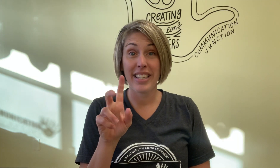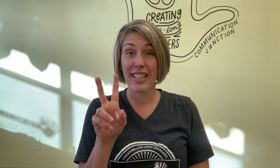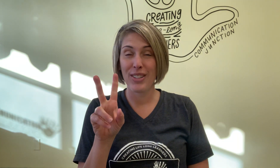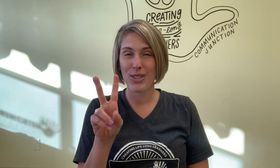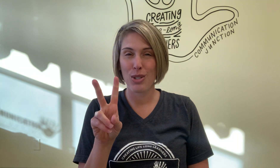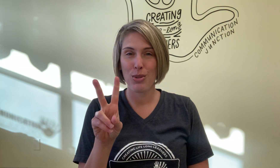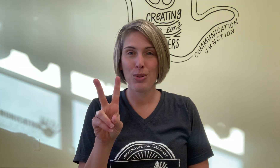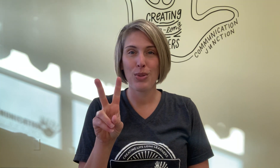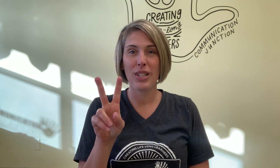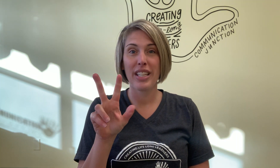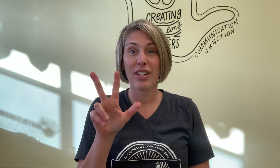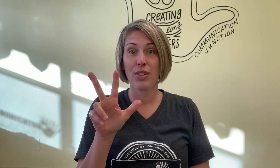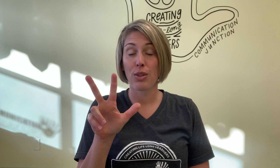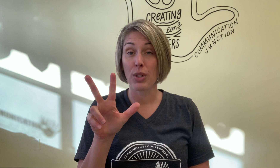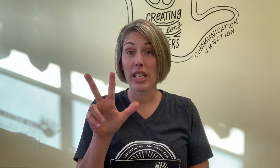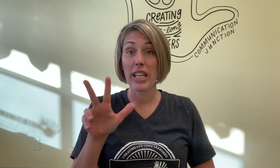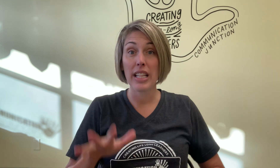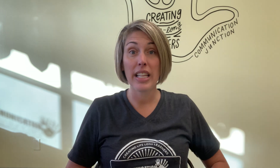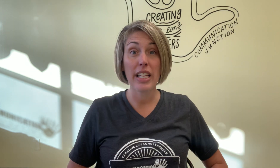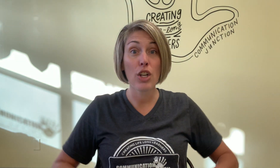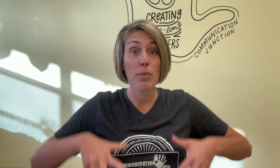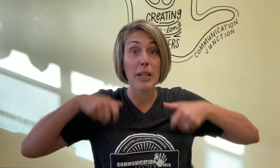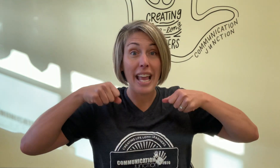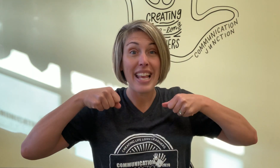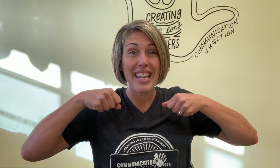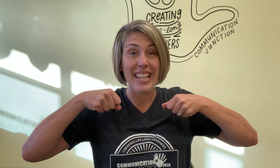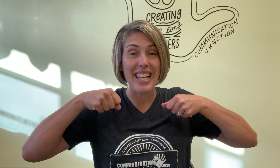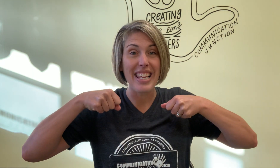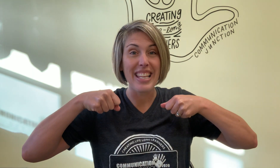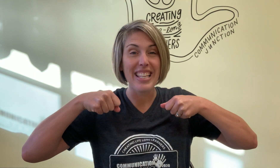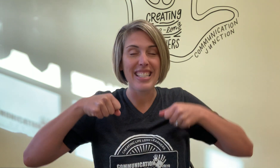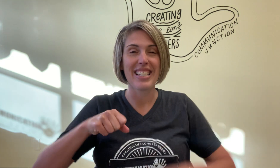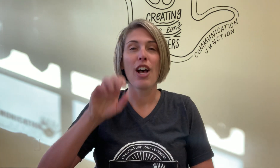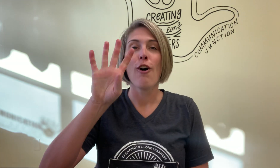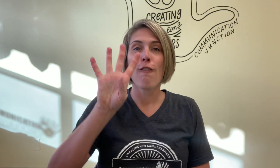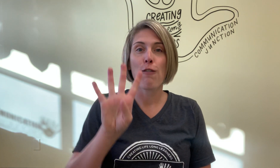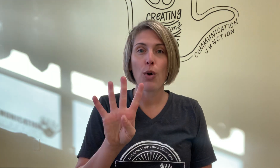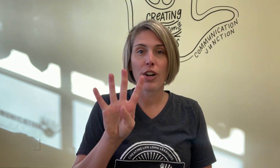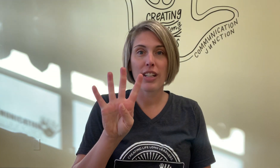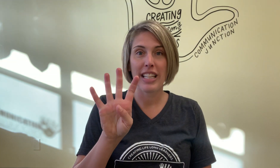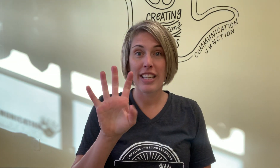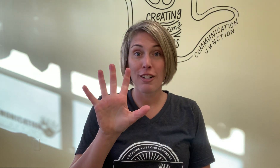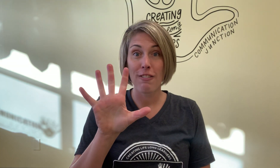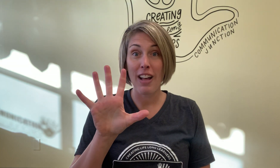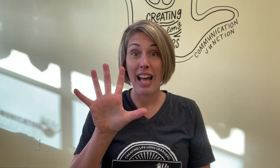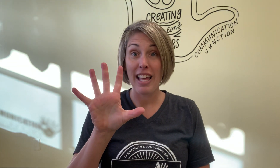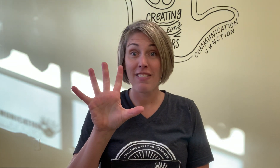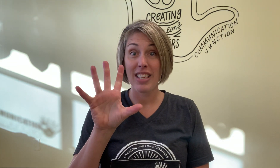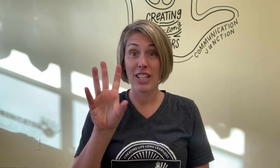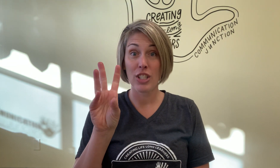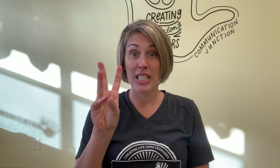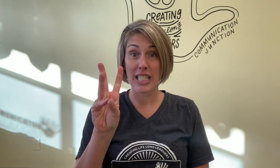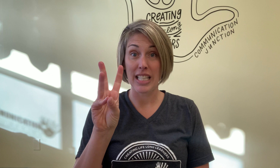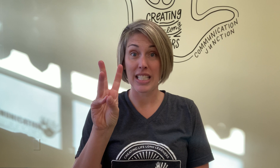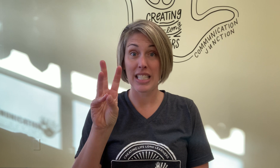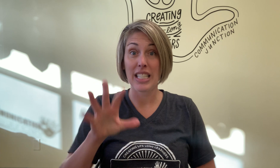little, 2 little, 3 little blankies. 4 little, 5 little, 6